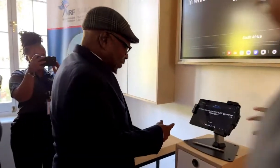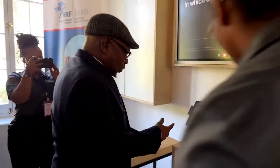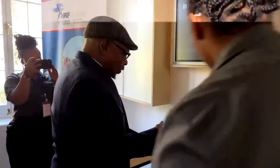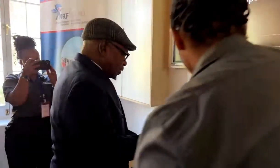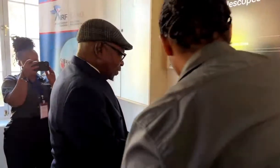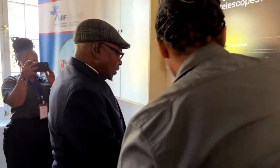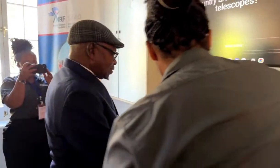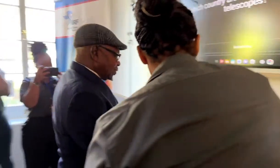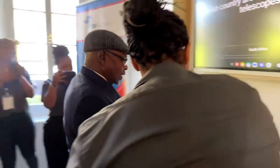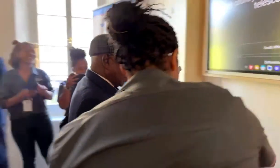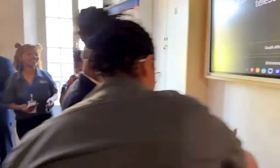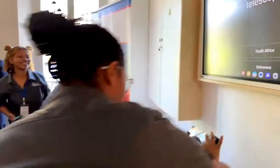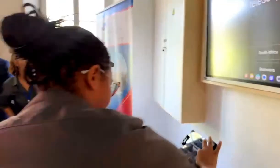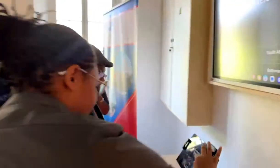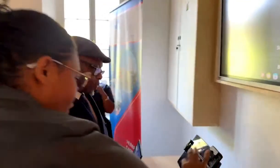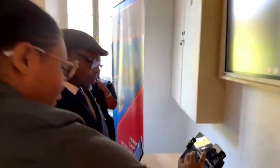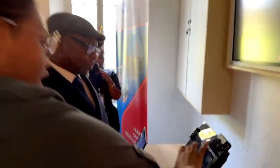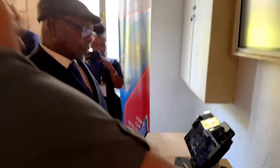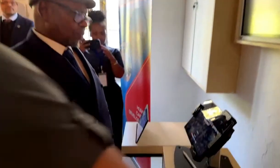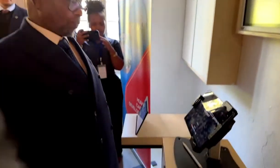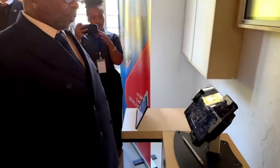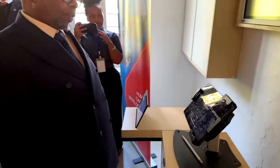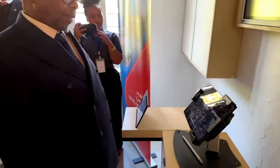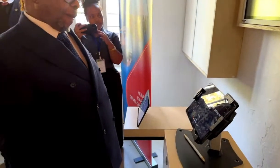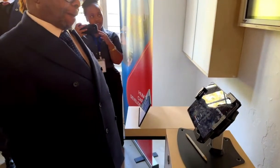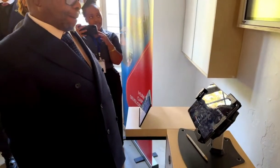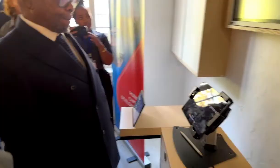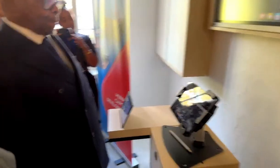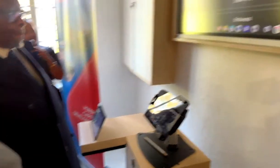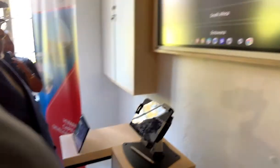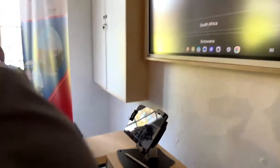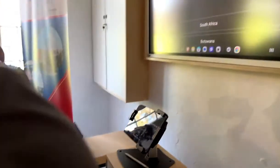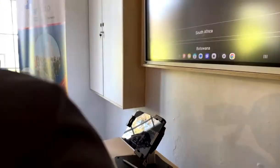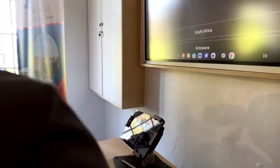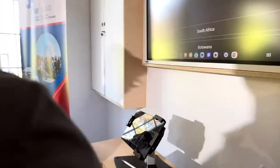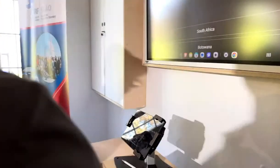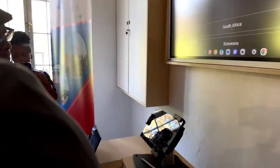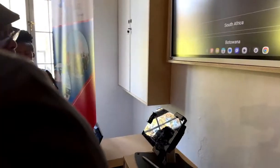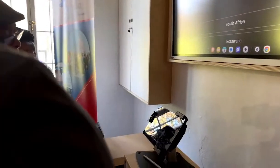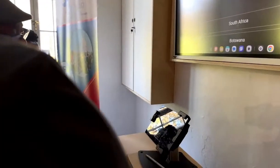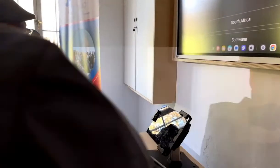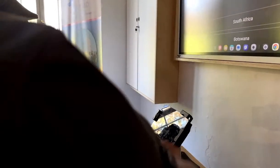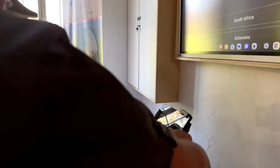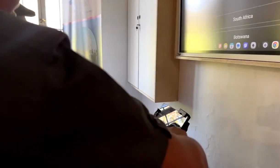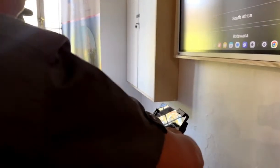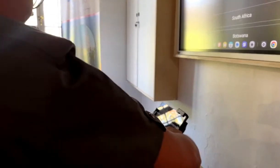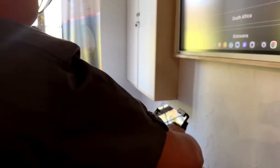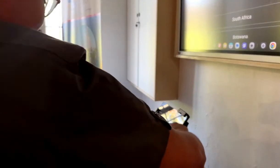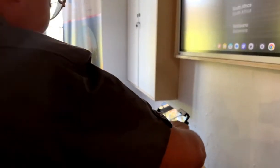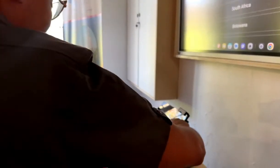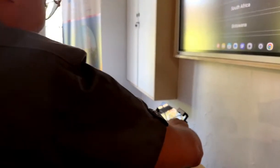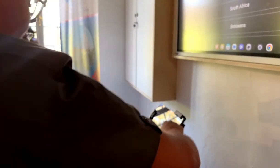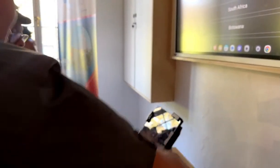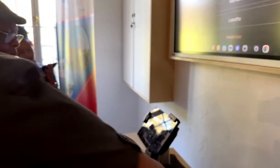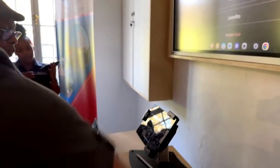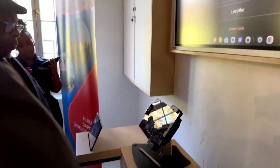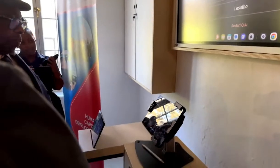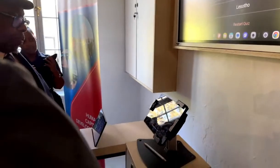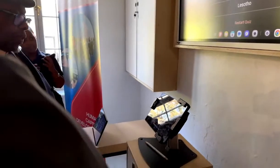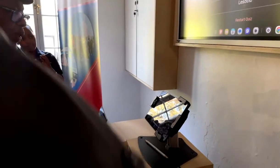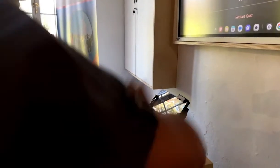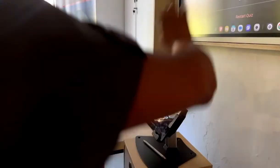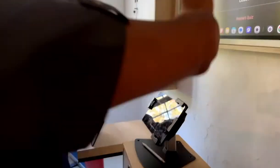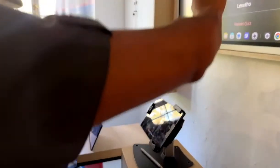All right, so what do I do now? In which country are there NGS gamma ray telescopes? Yes, South Africa, yes,